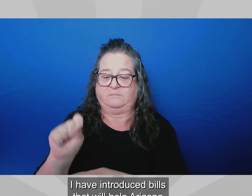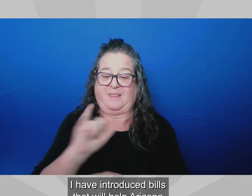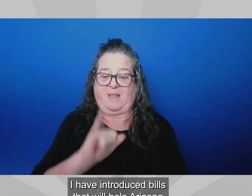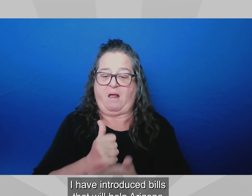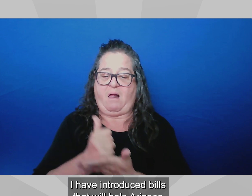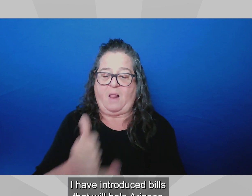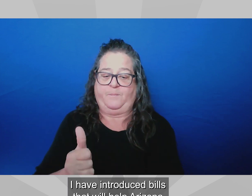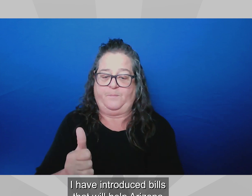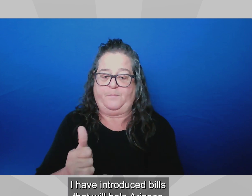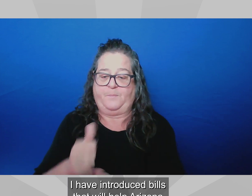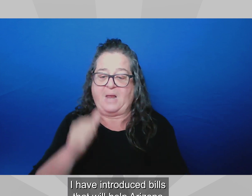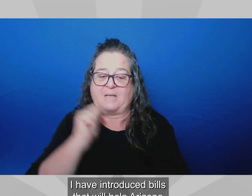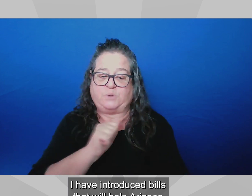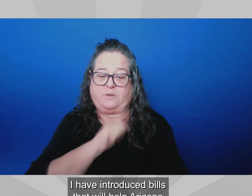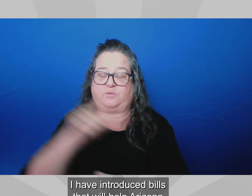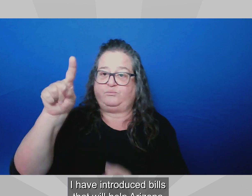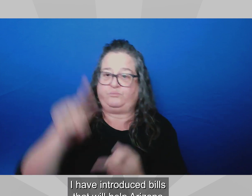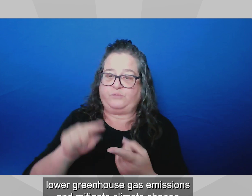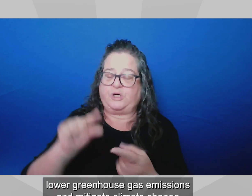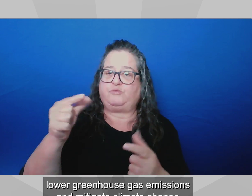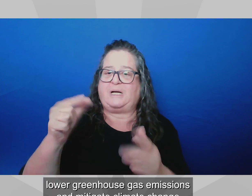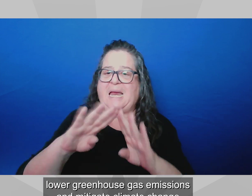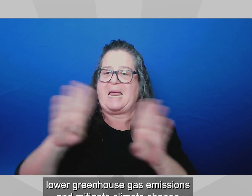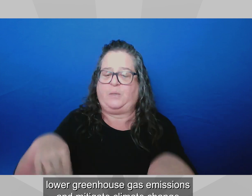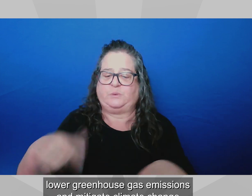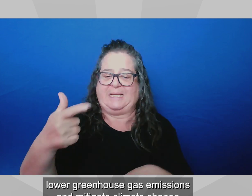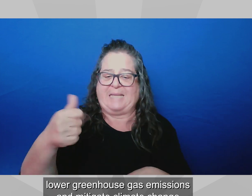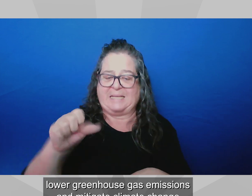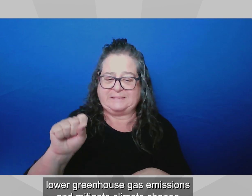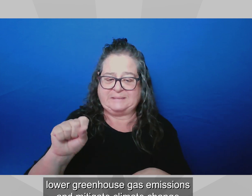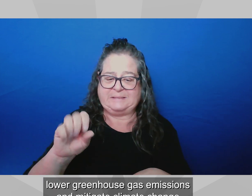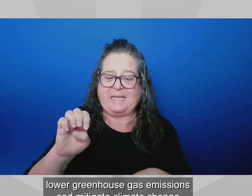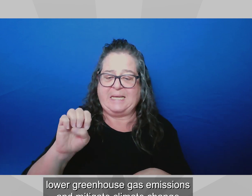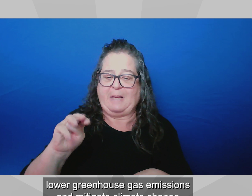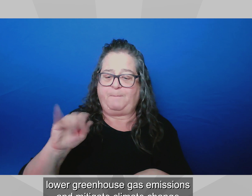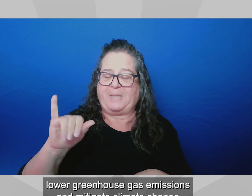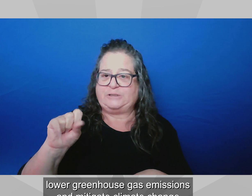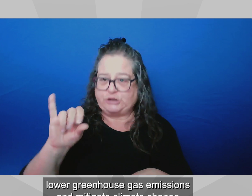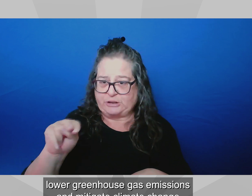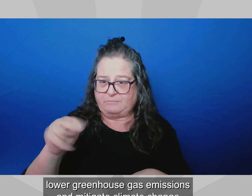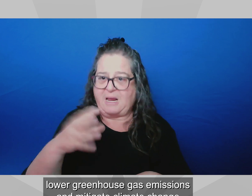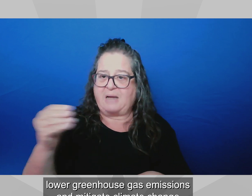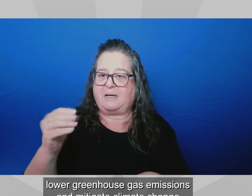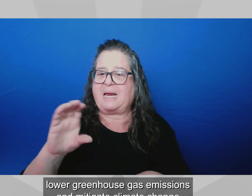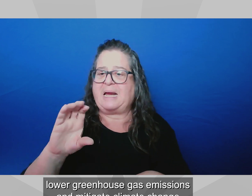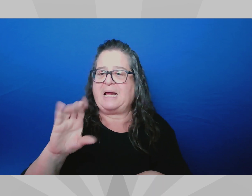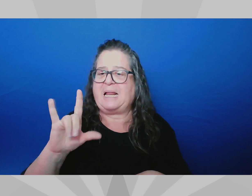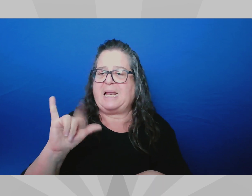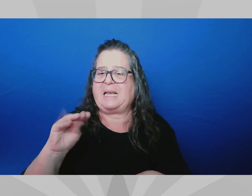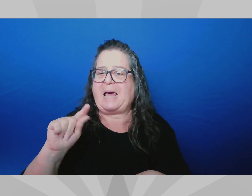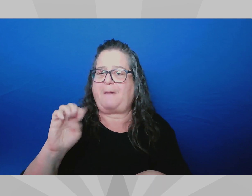I have introduced bills that will help Arizona lower greenhouse gas emissions and mitigate climate